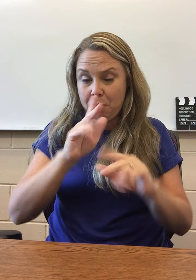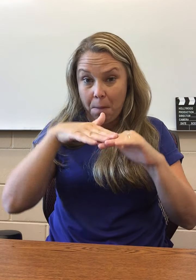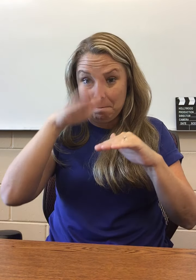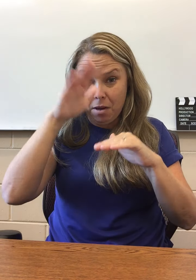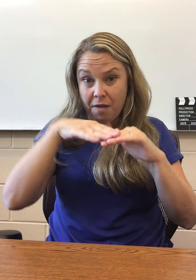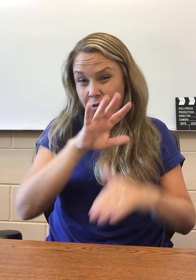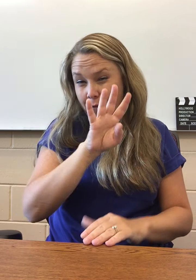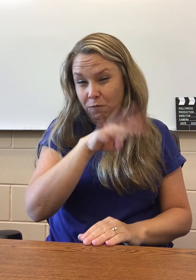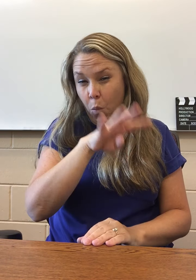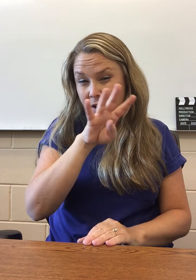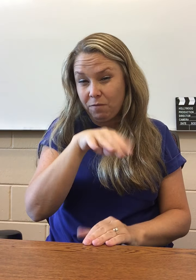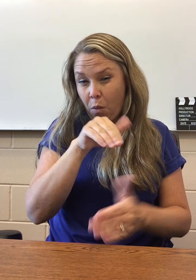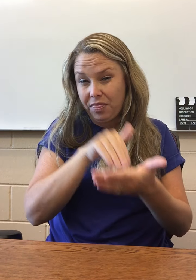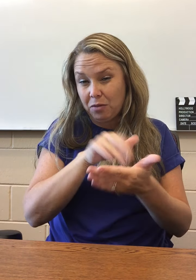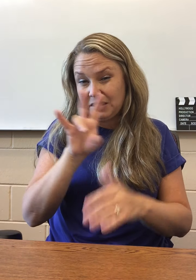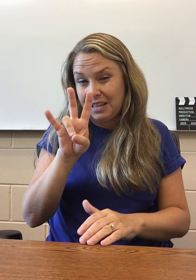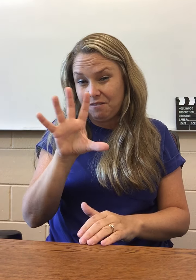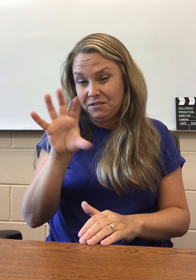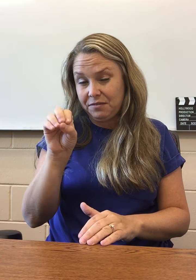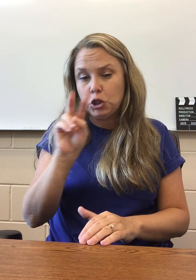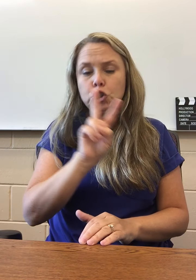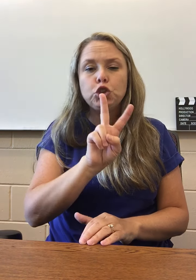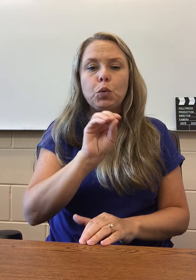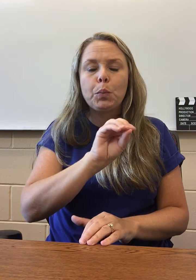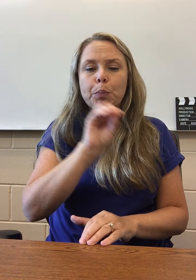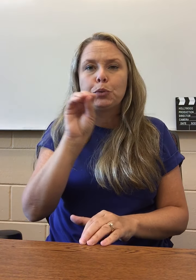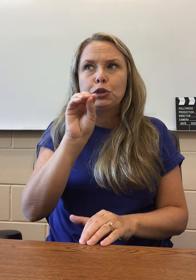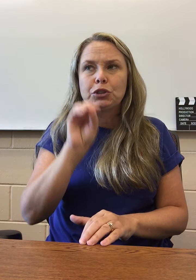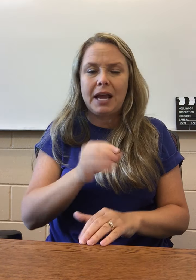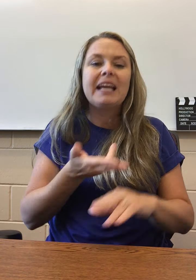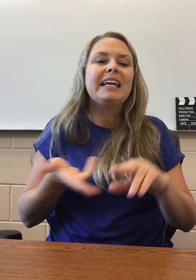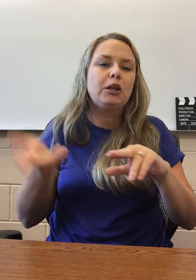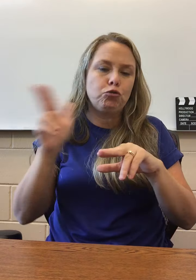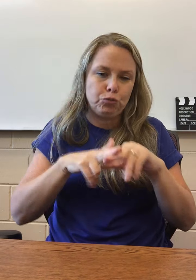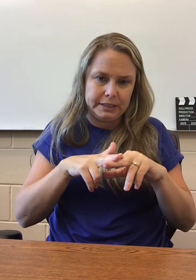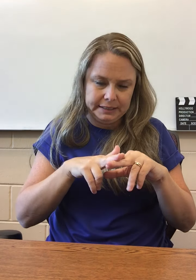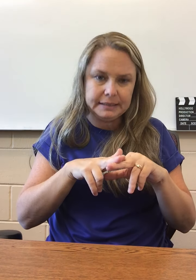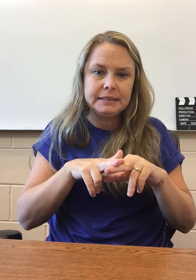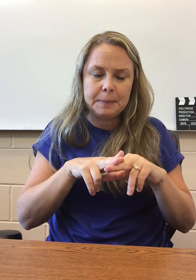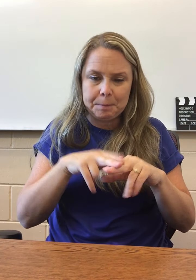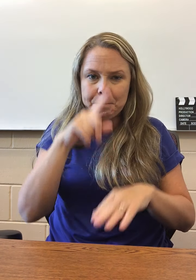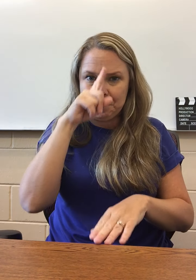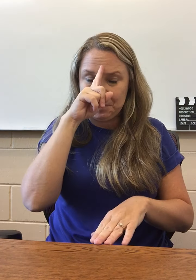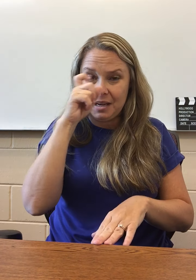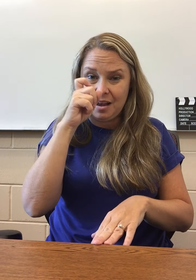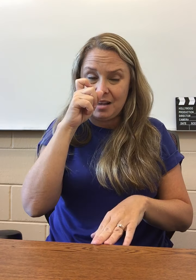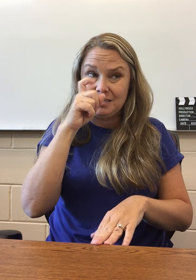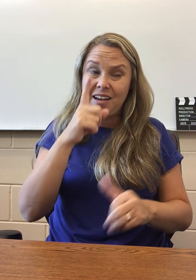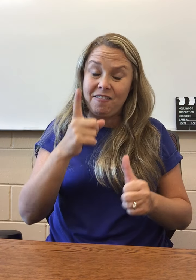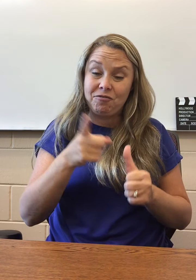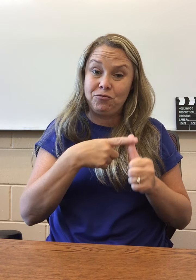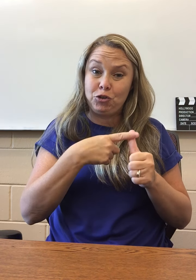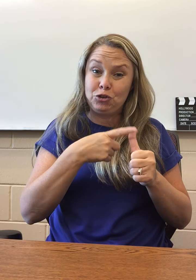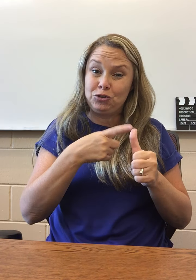750 a two percent uh increase because originally the school board didn't want to